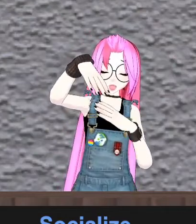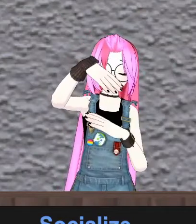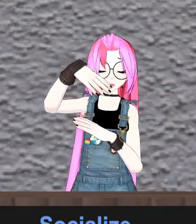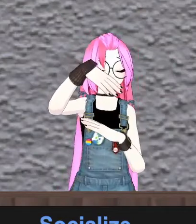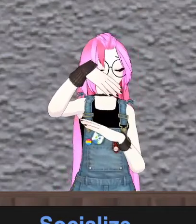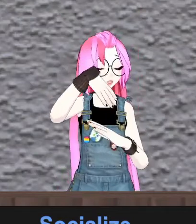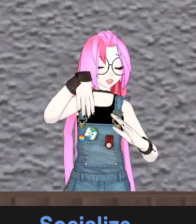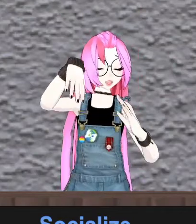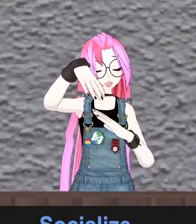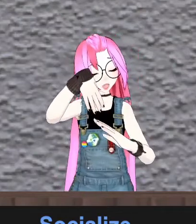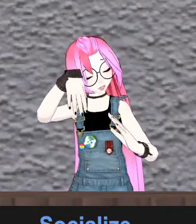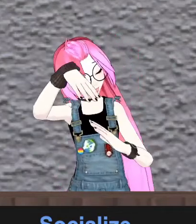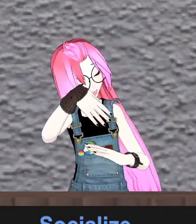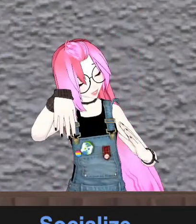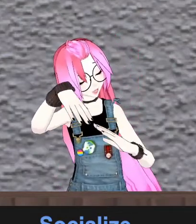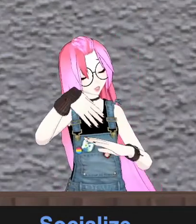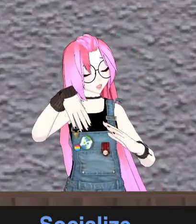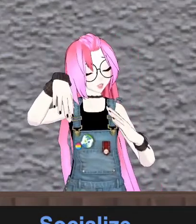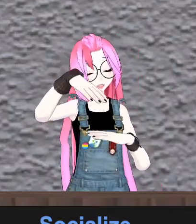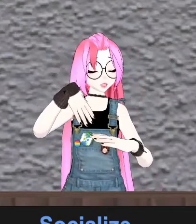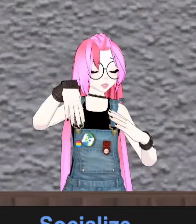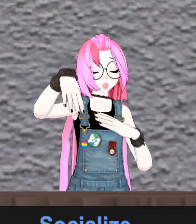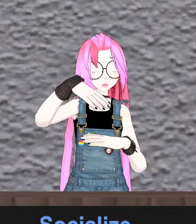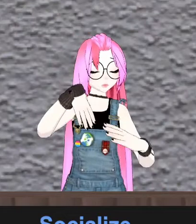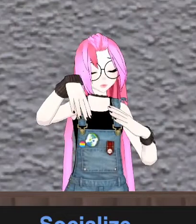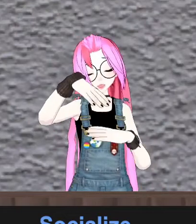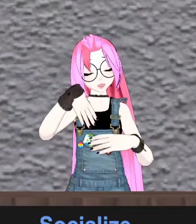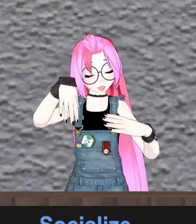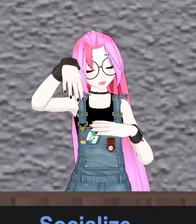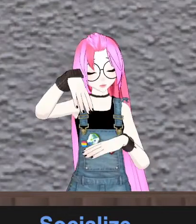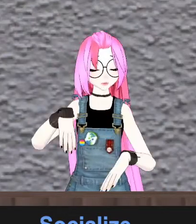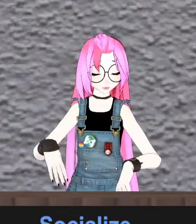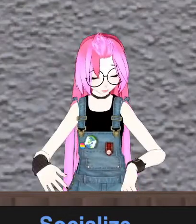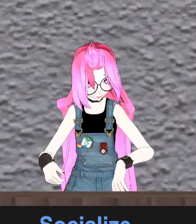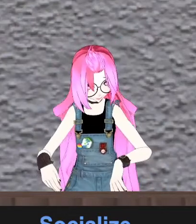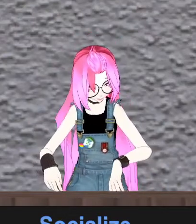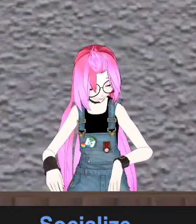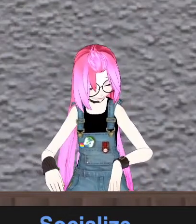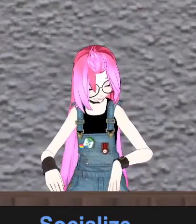Socialize. So like hang out. Do you want to go hang out? Or social, anything like that.